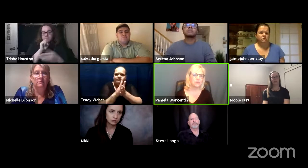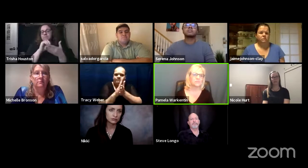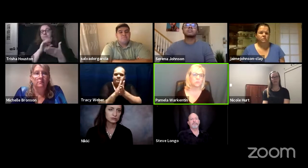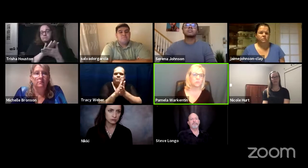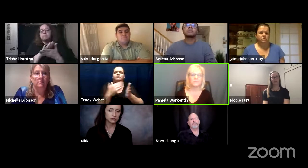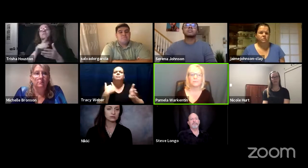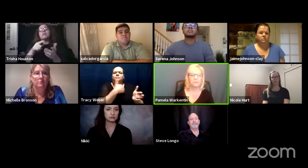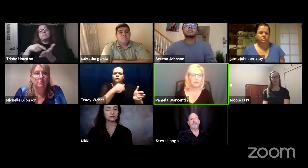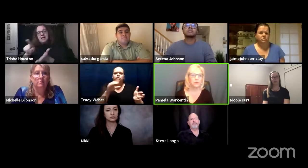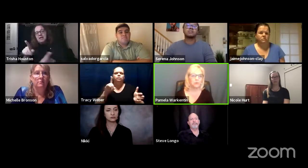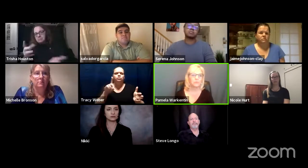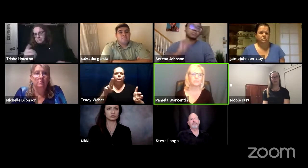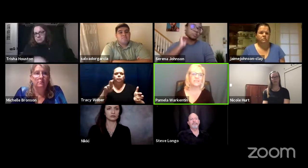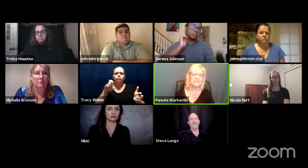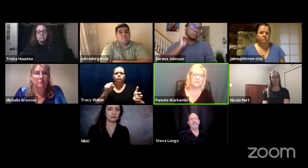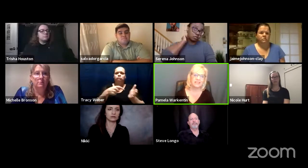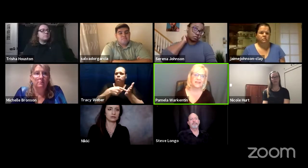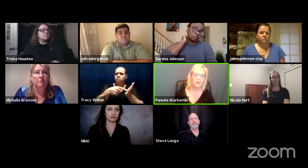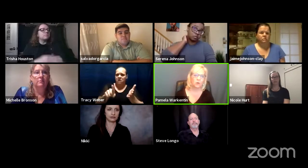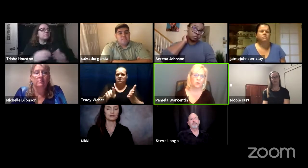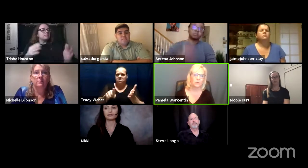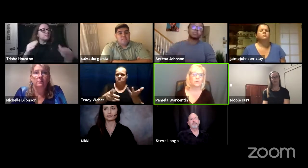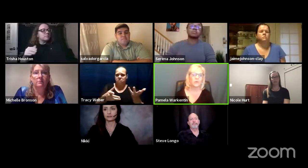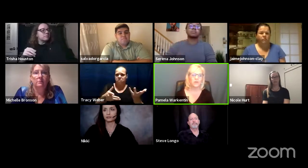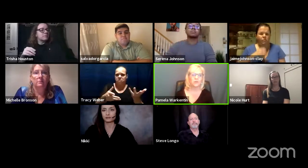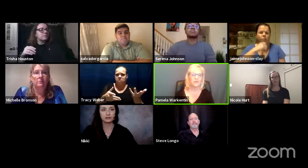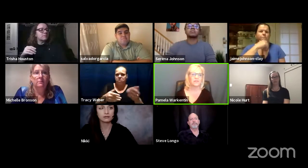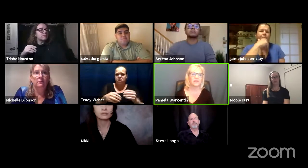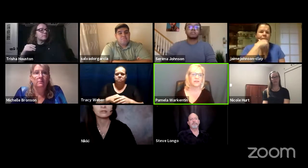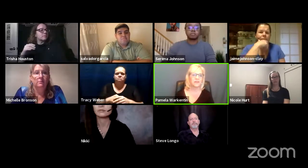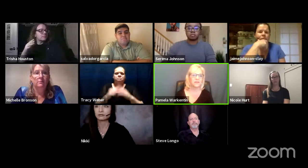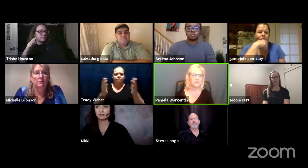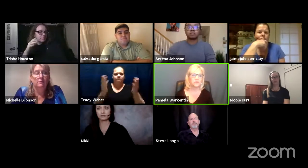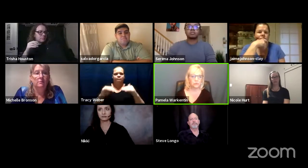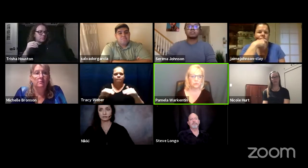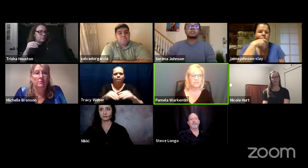books, board member dues. Please make that note when you pay your monthly dues.